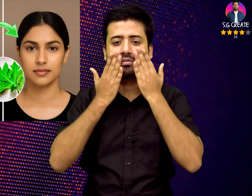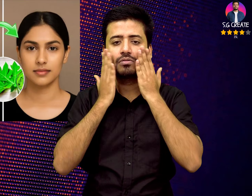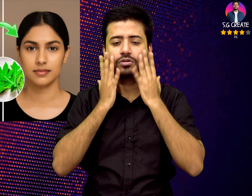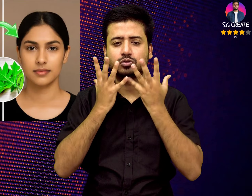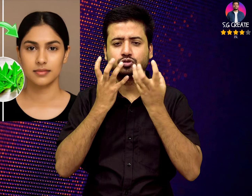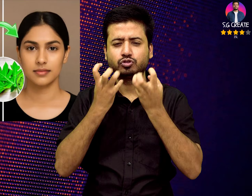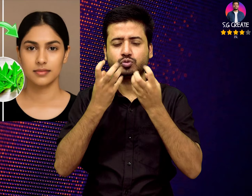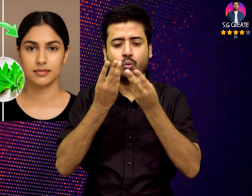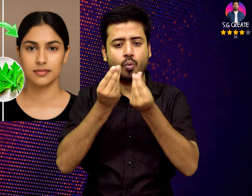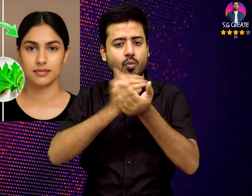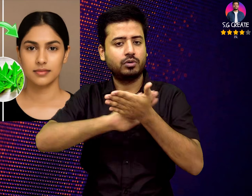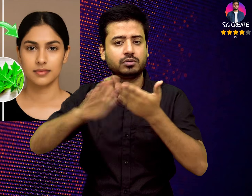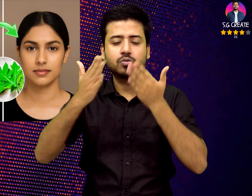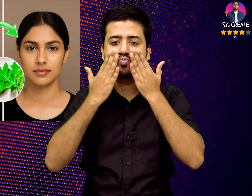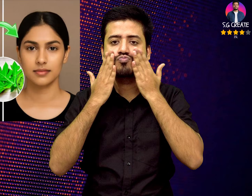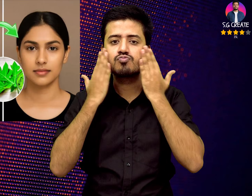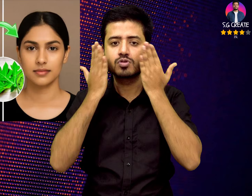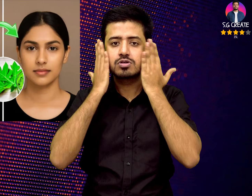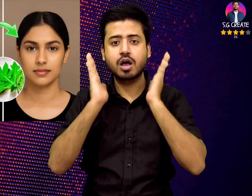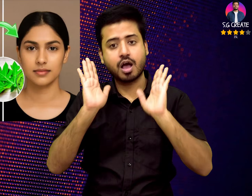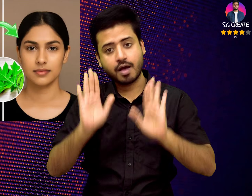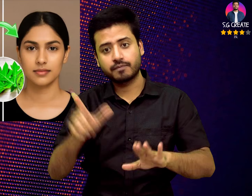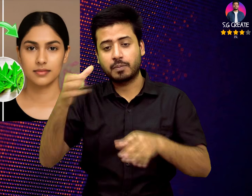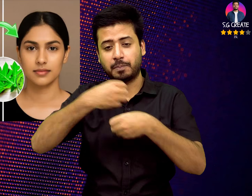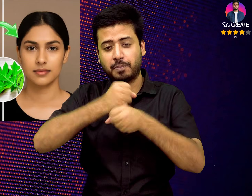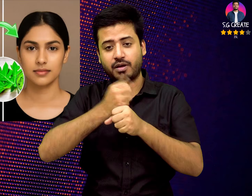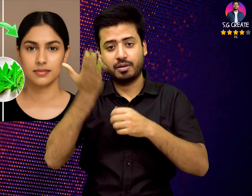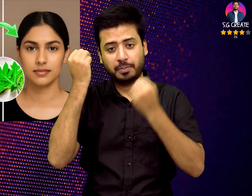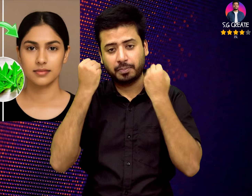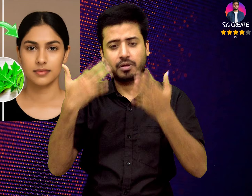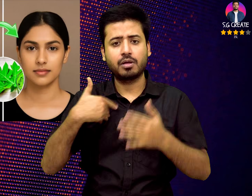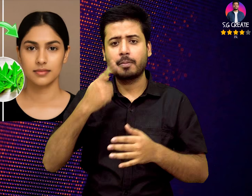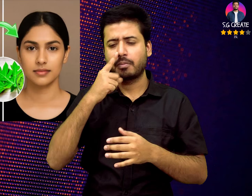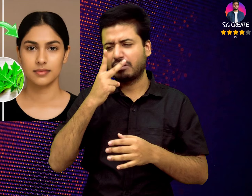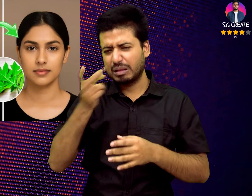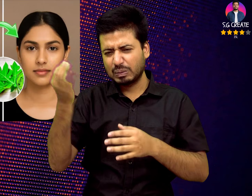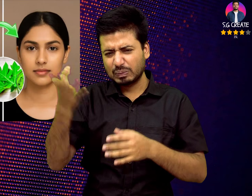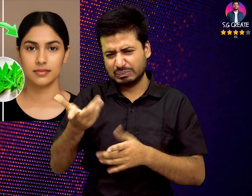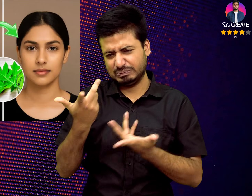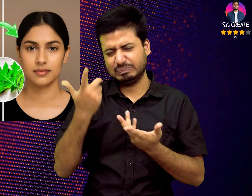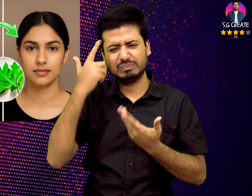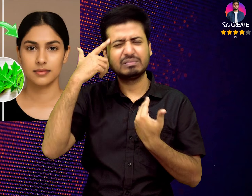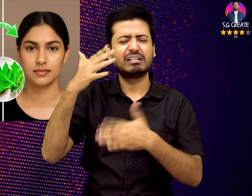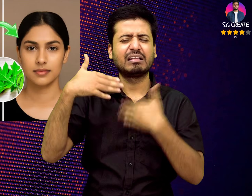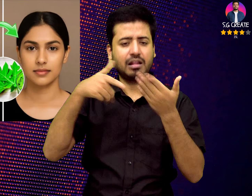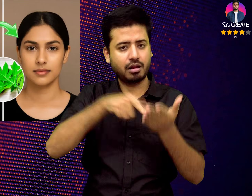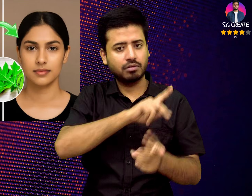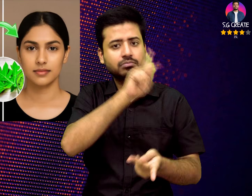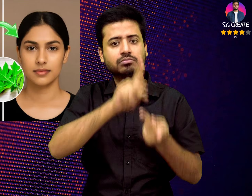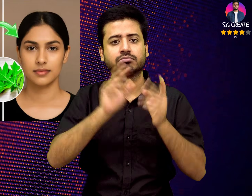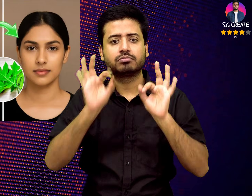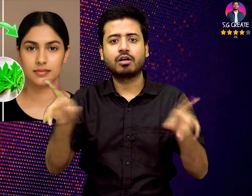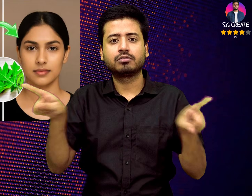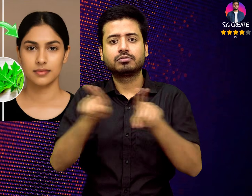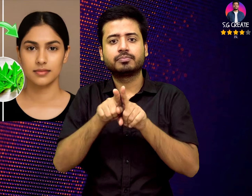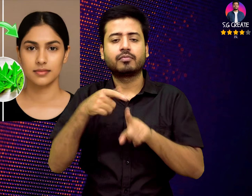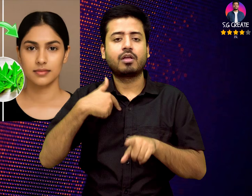but also accelerates the skin's natural cell turnover rate. Consistent enzymatic exfoliation prevents the buildup of